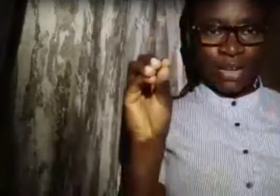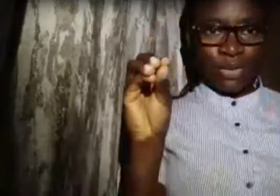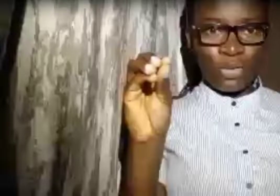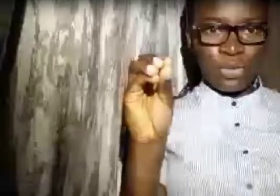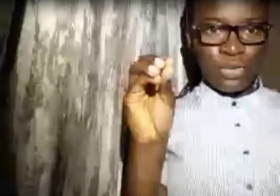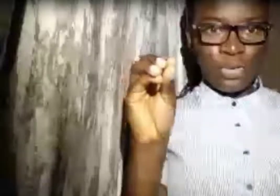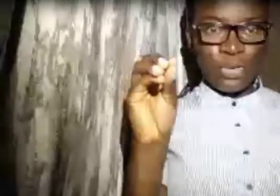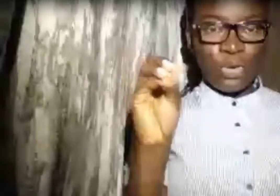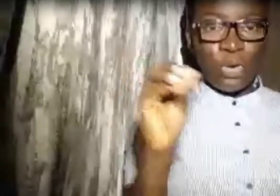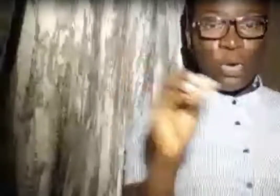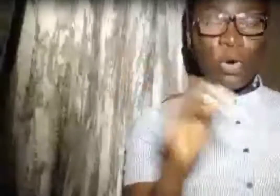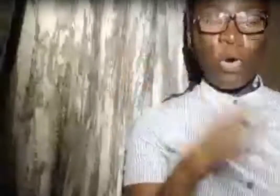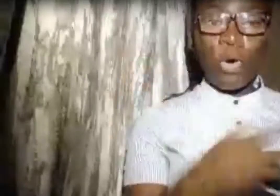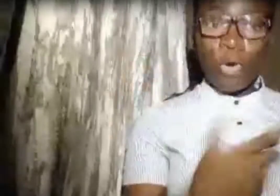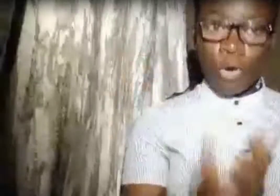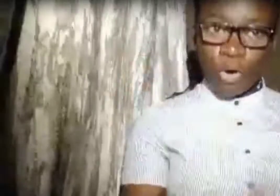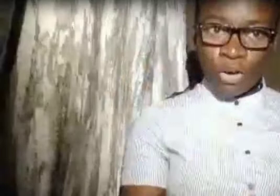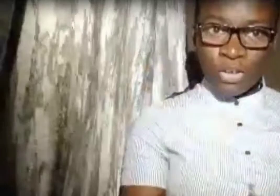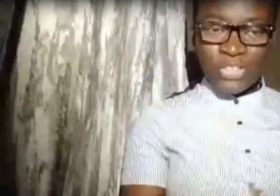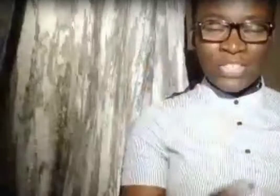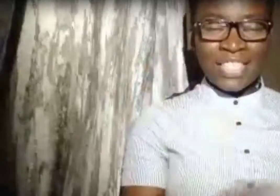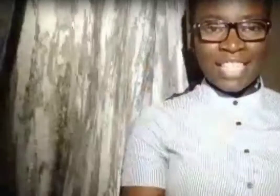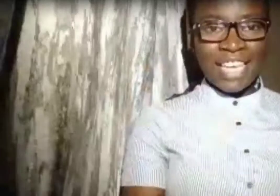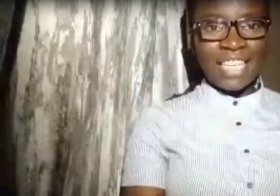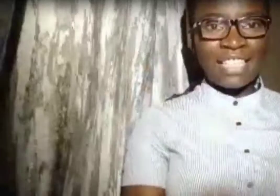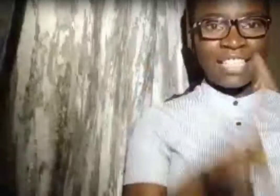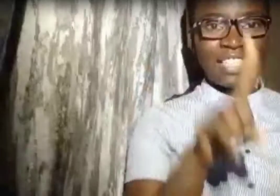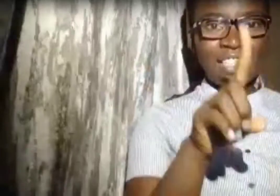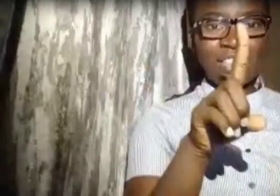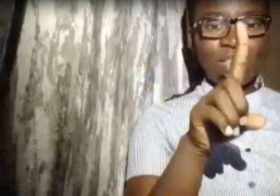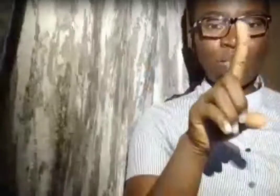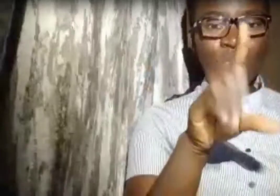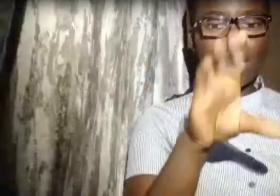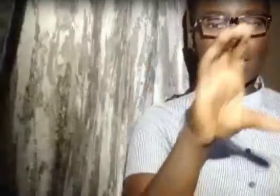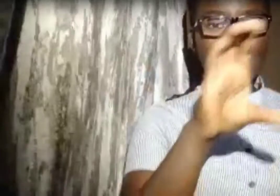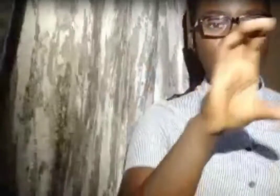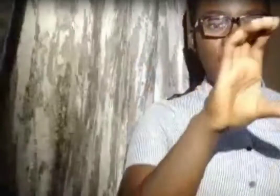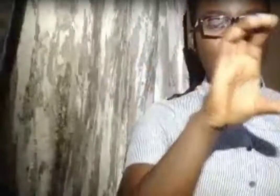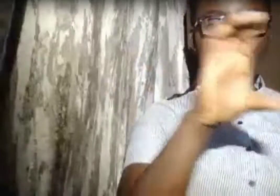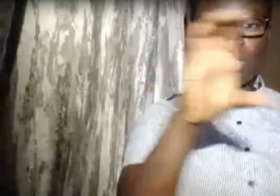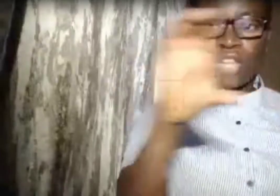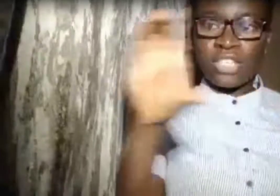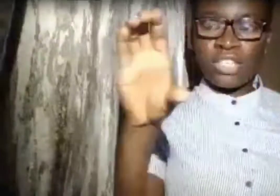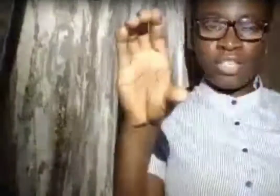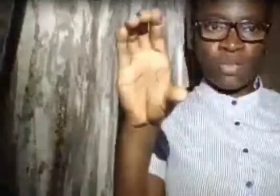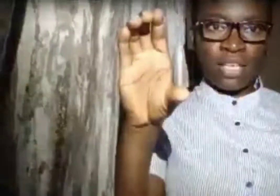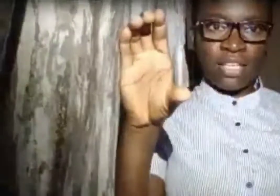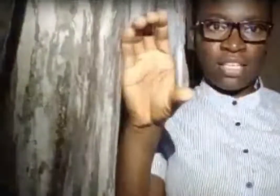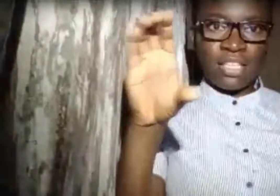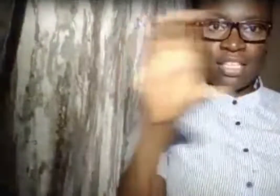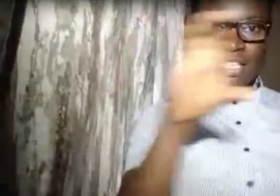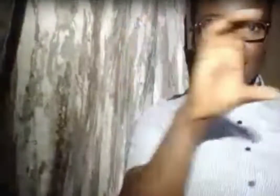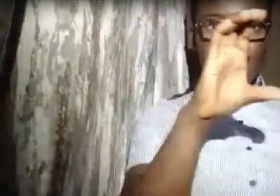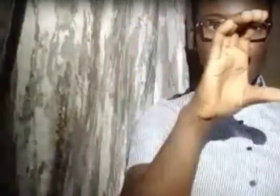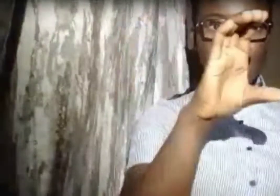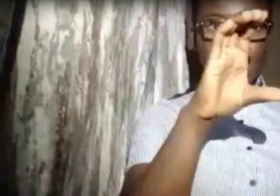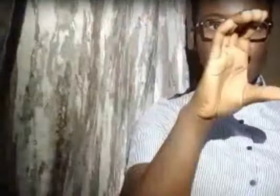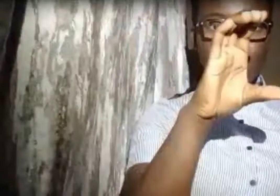you sign 1 and stretch this way. You just move this way with